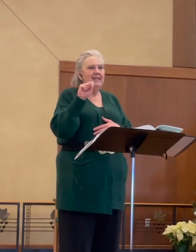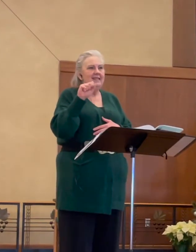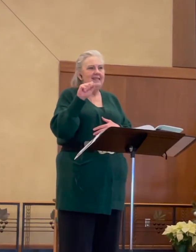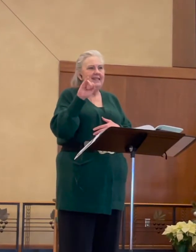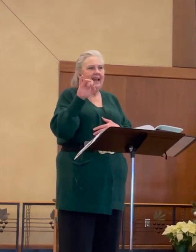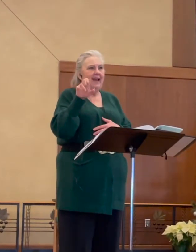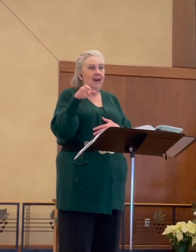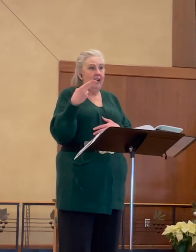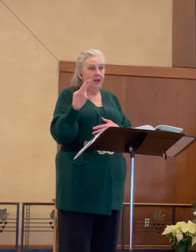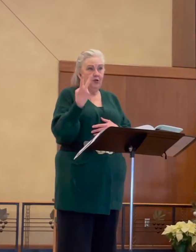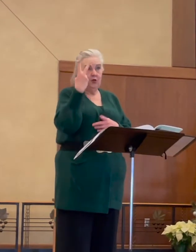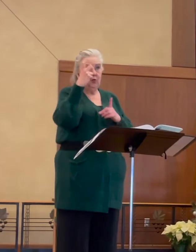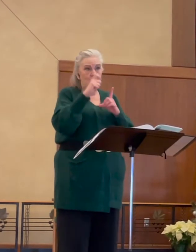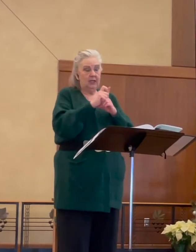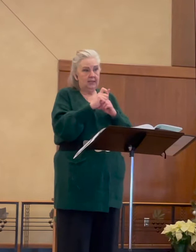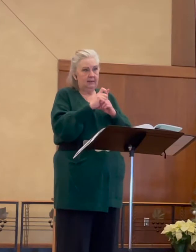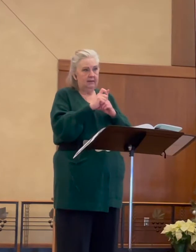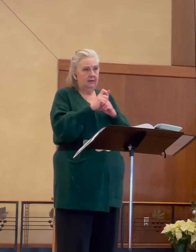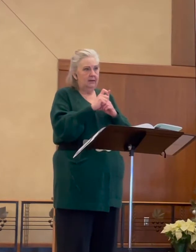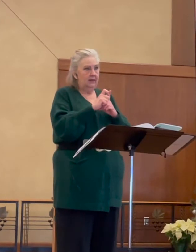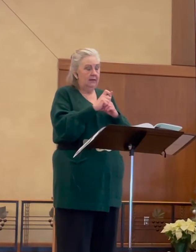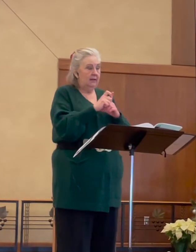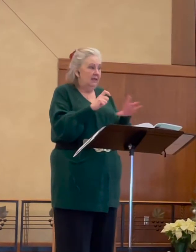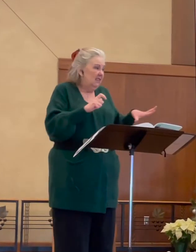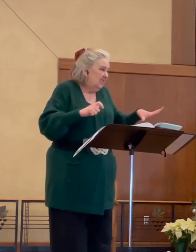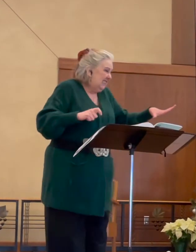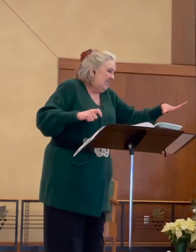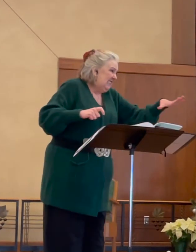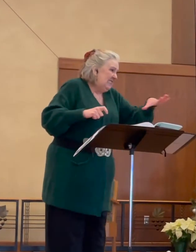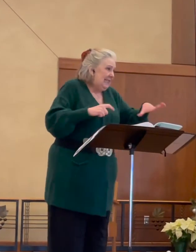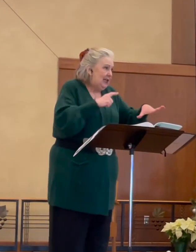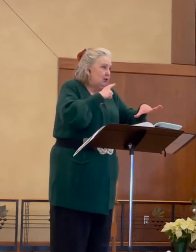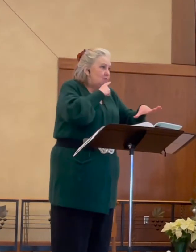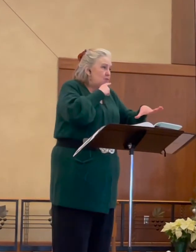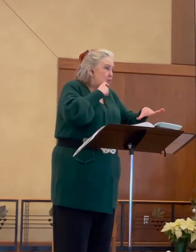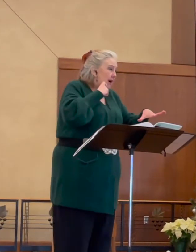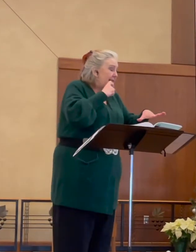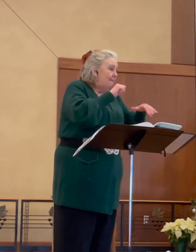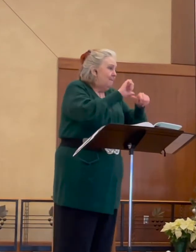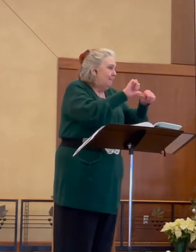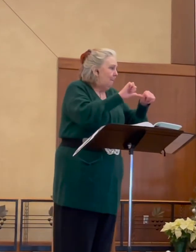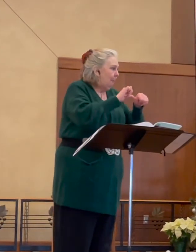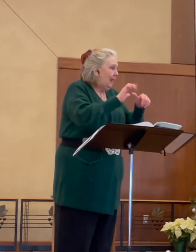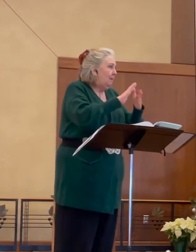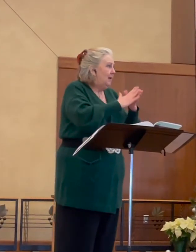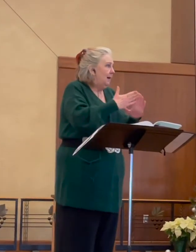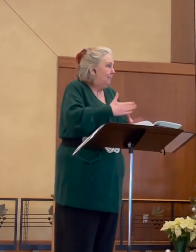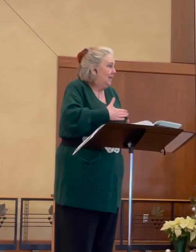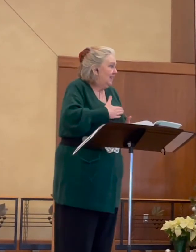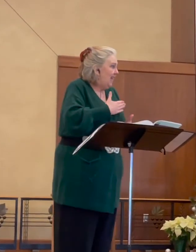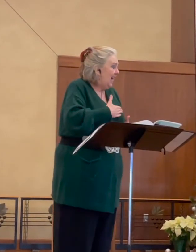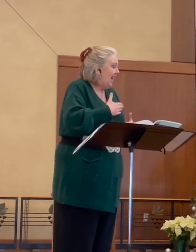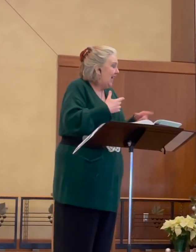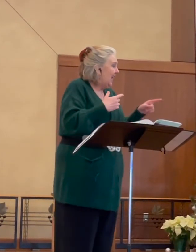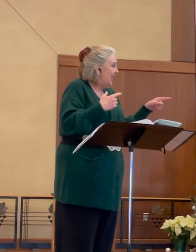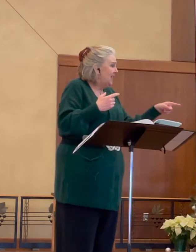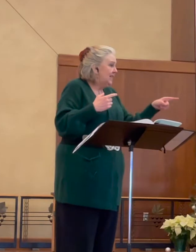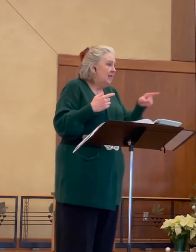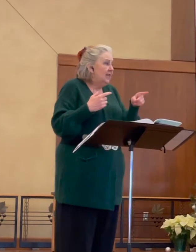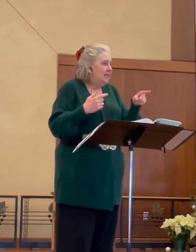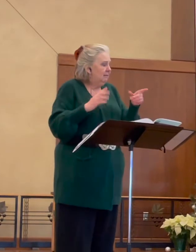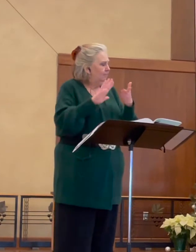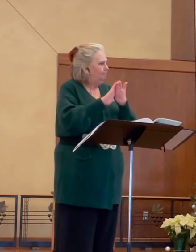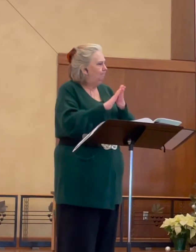words. That the wilderness, the dry land shall be glad. That which was barren shall be